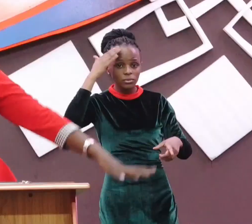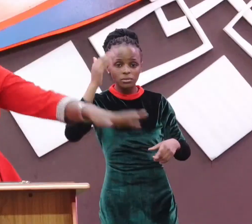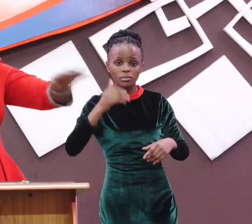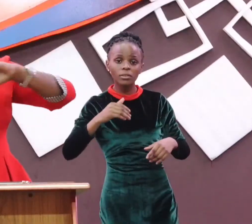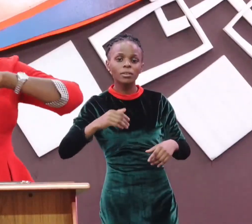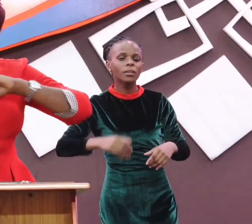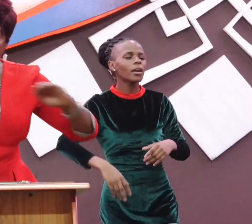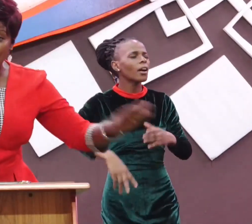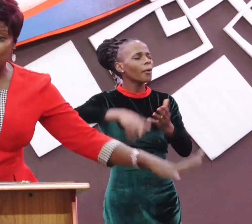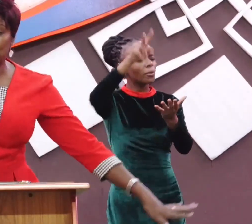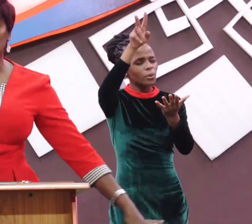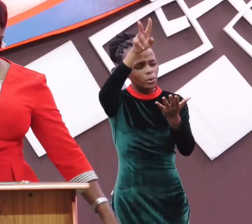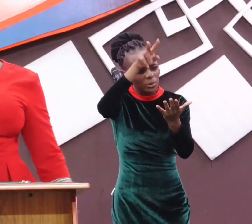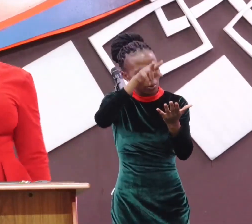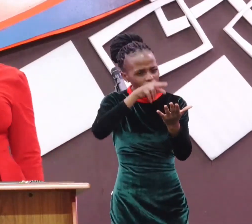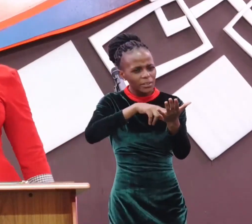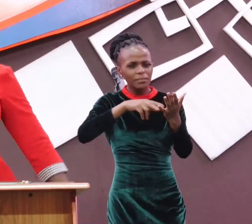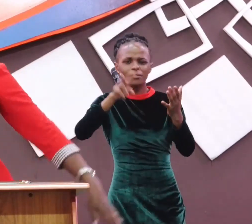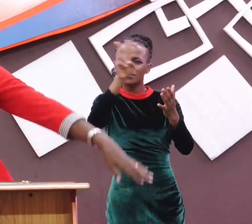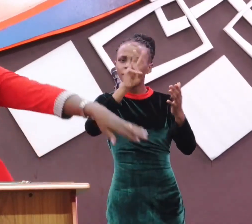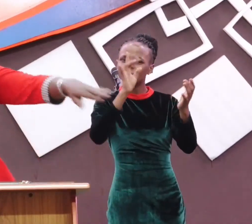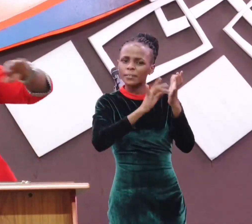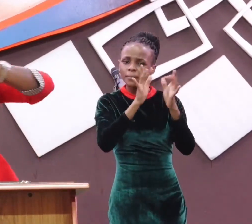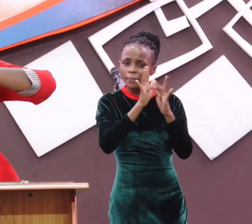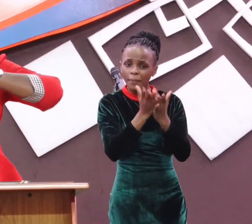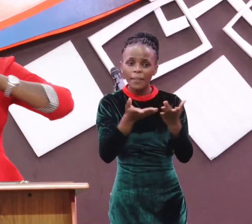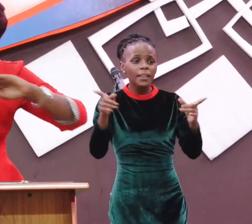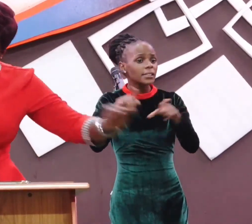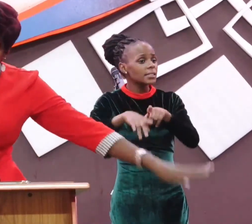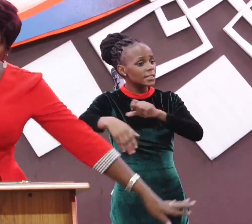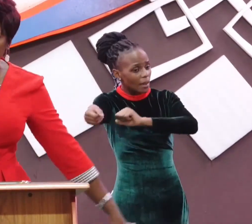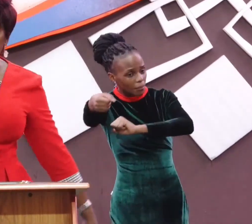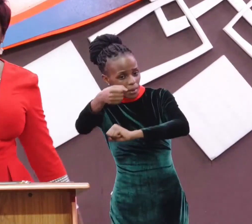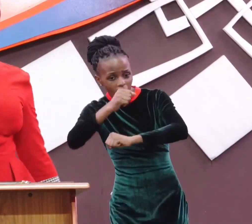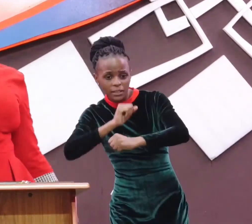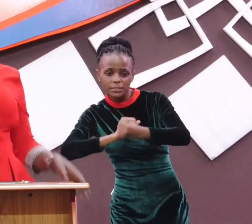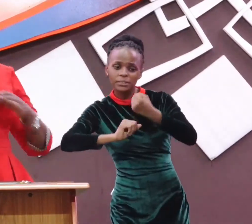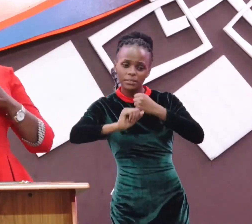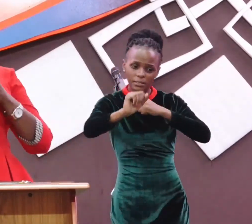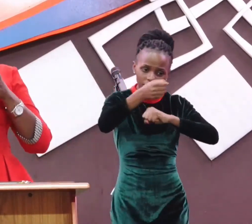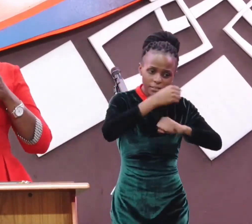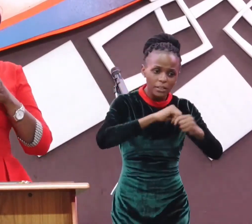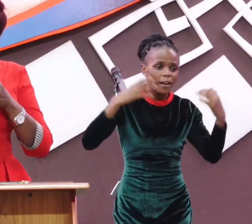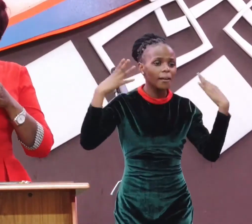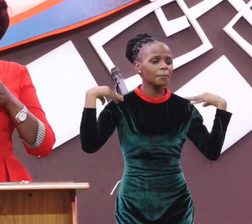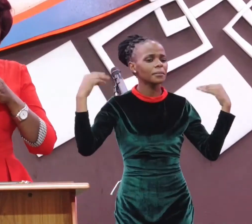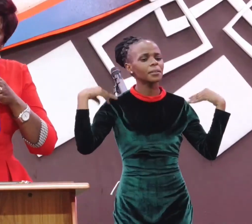I know, that reading the scriptures and putting them in